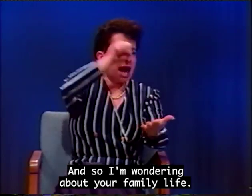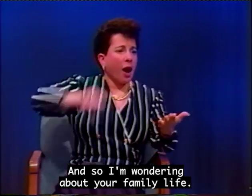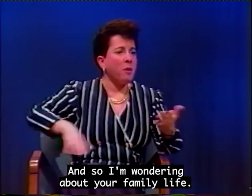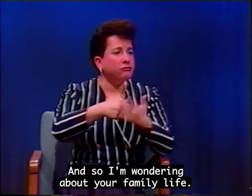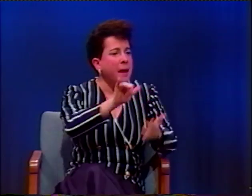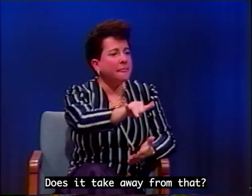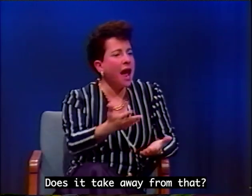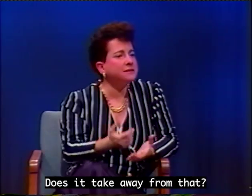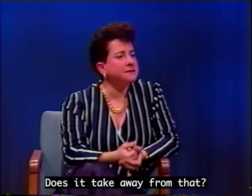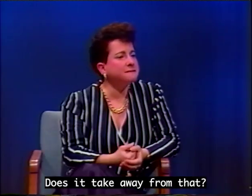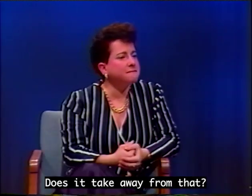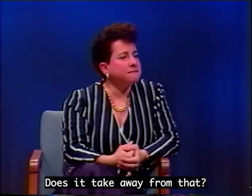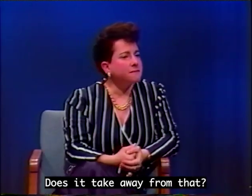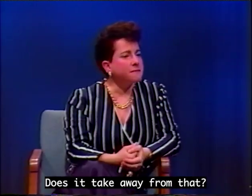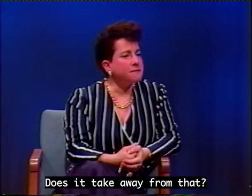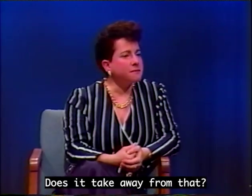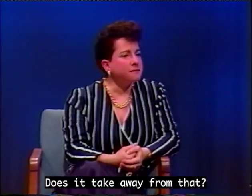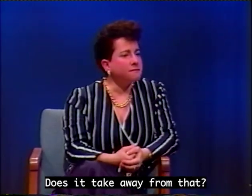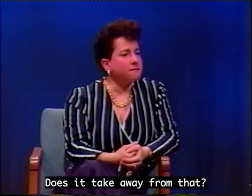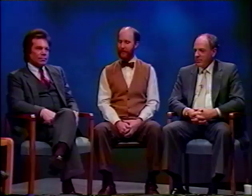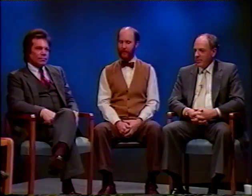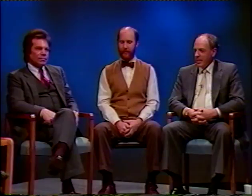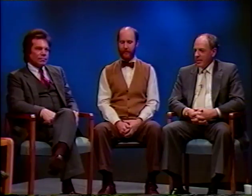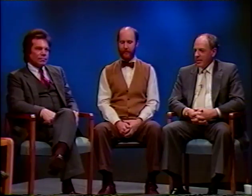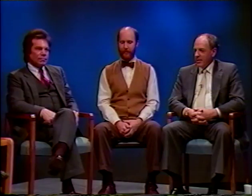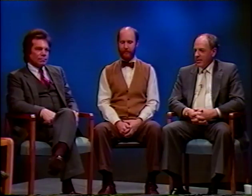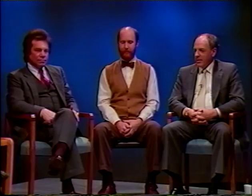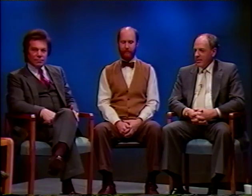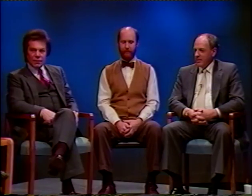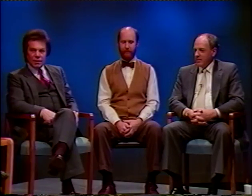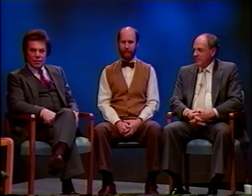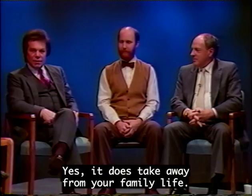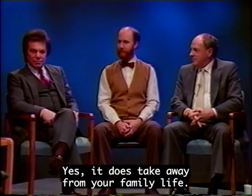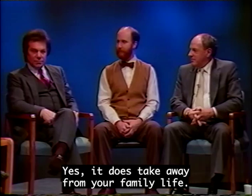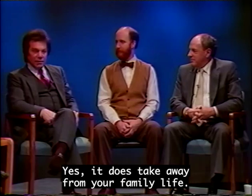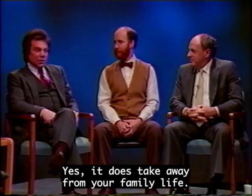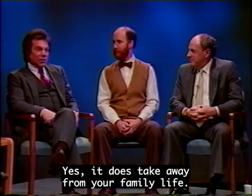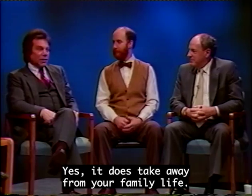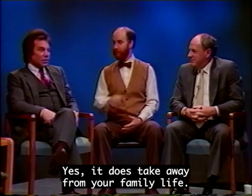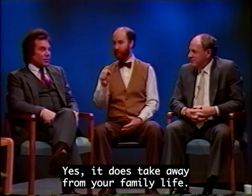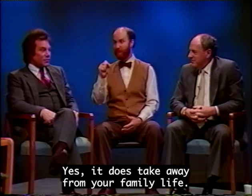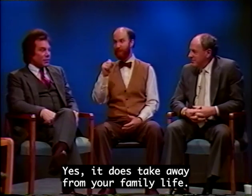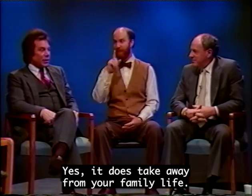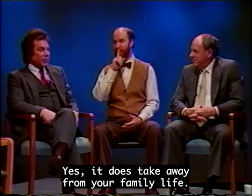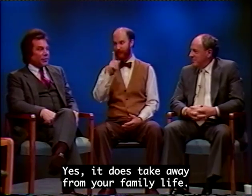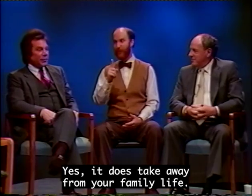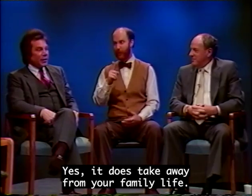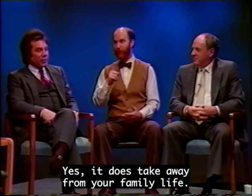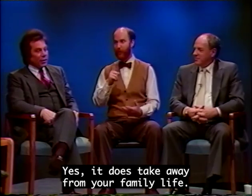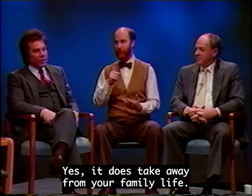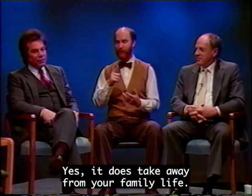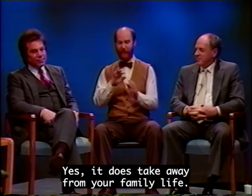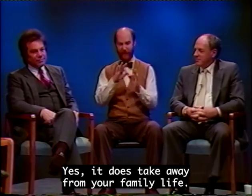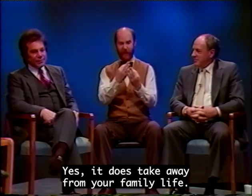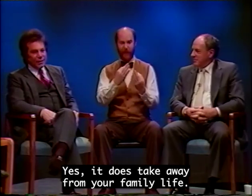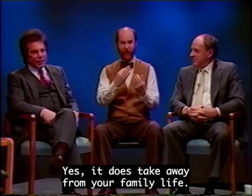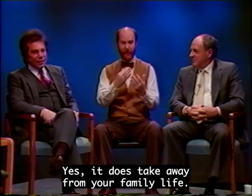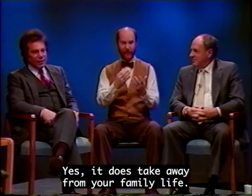family life. Does it take away from that? yes, it does take away from your family